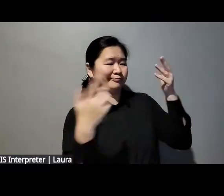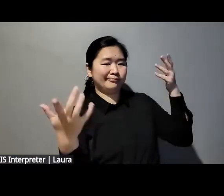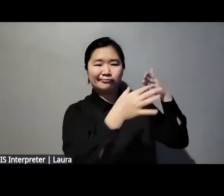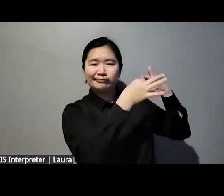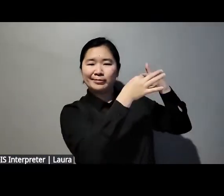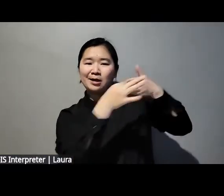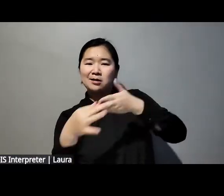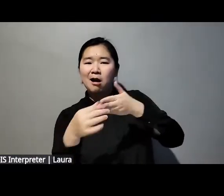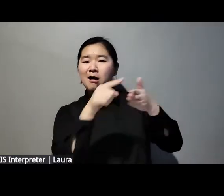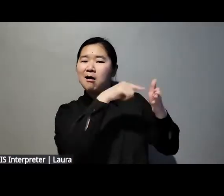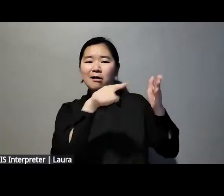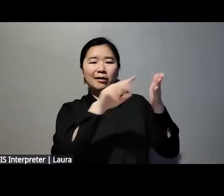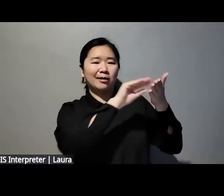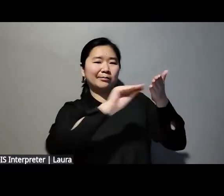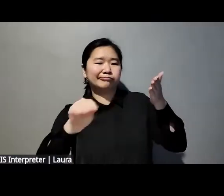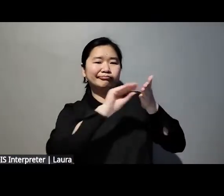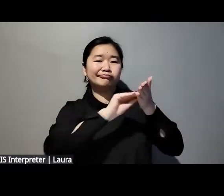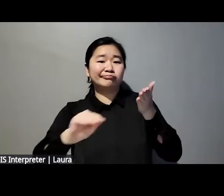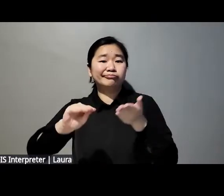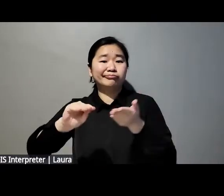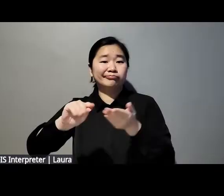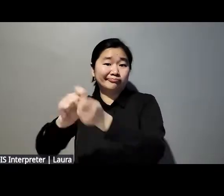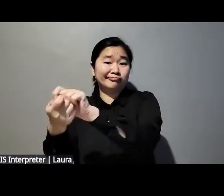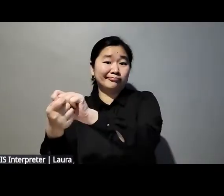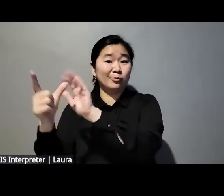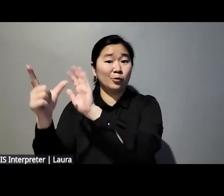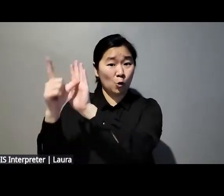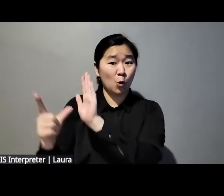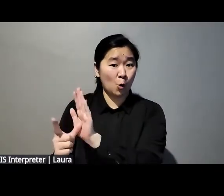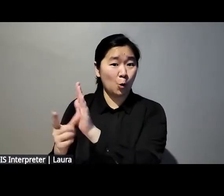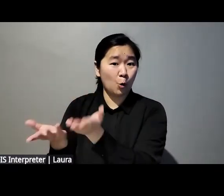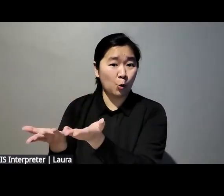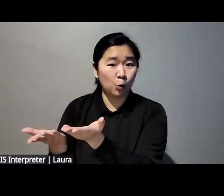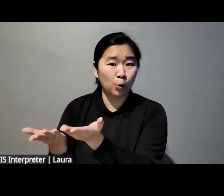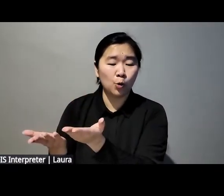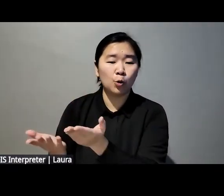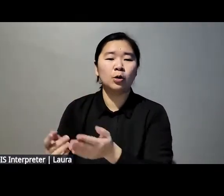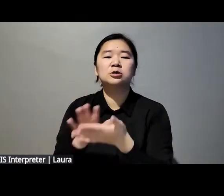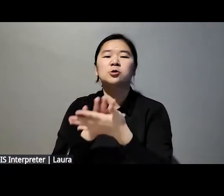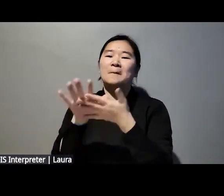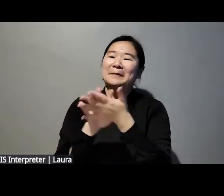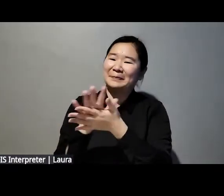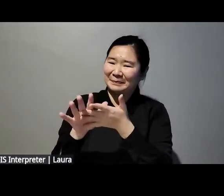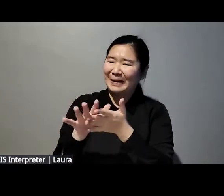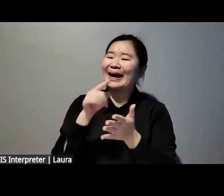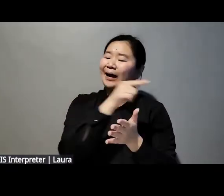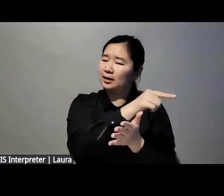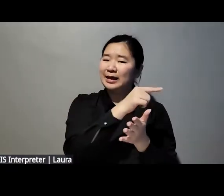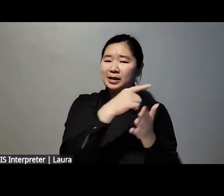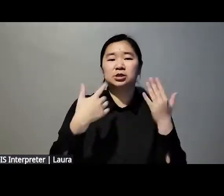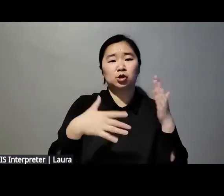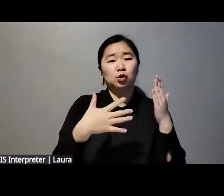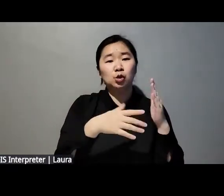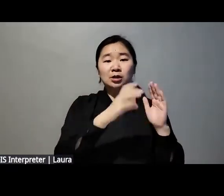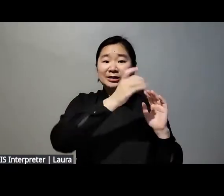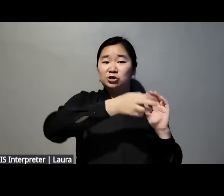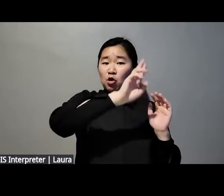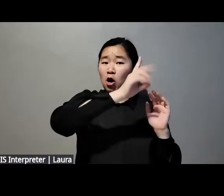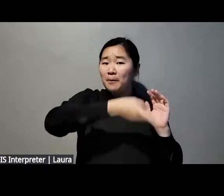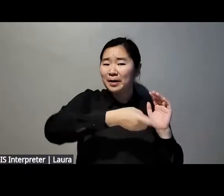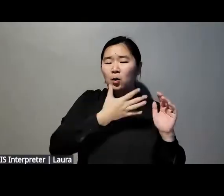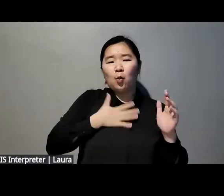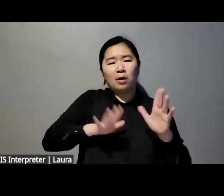as organizations that are led, directed, and governed by persons with disabilities. OPDs